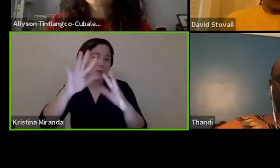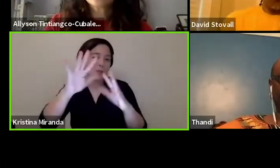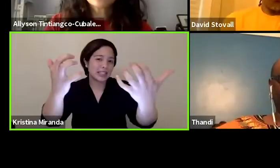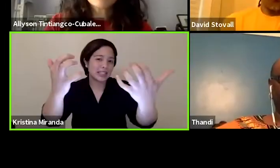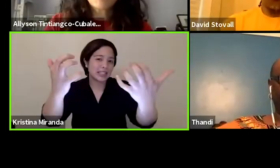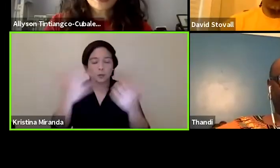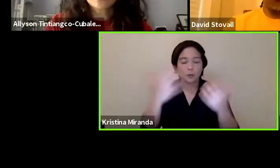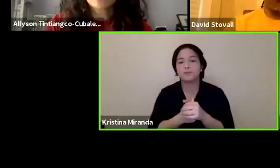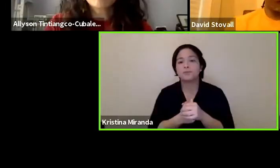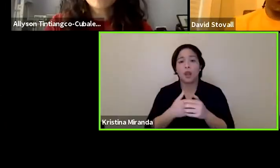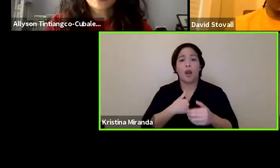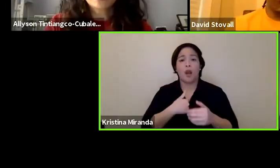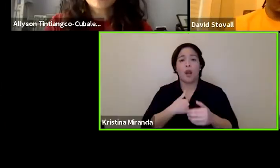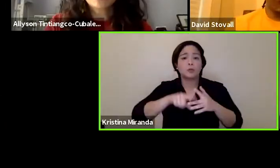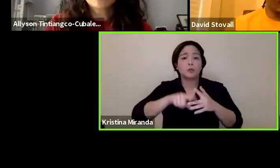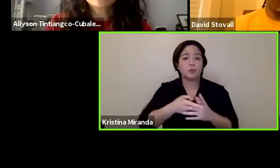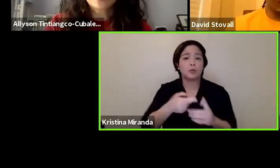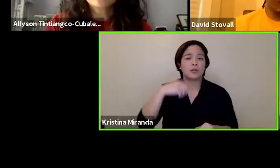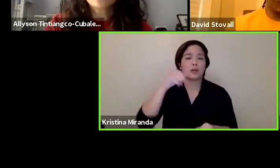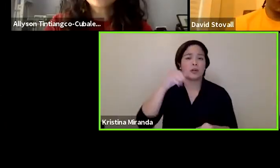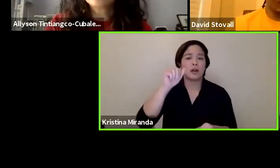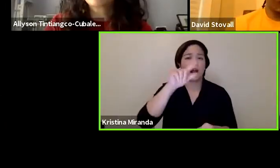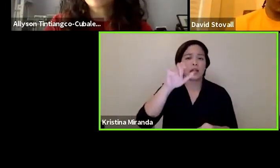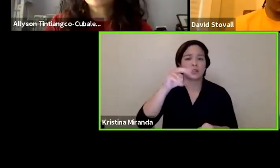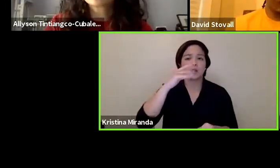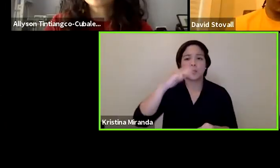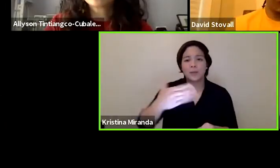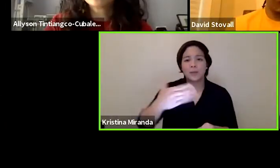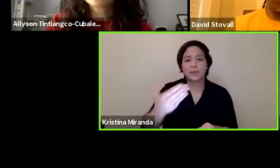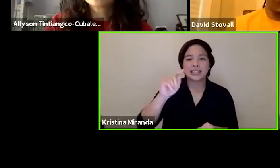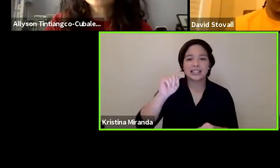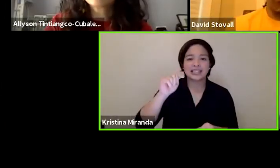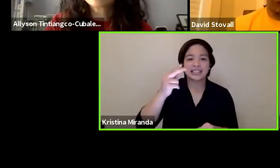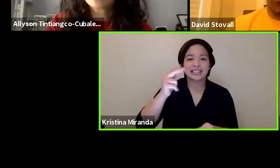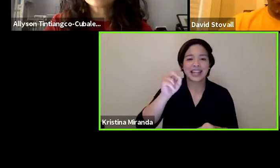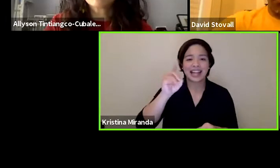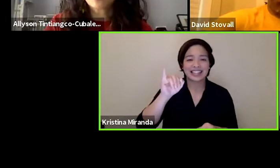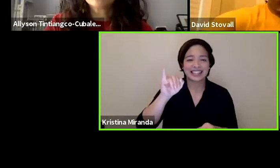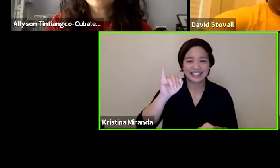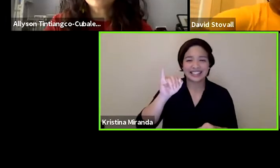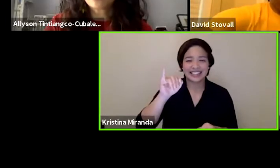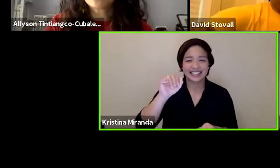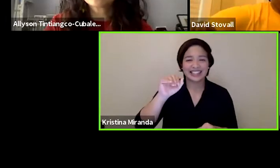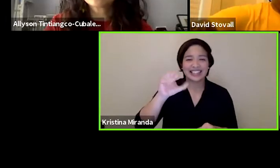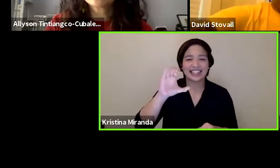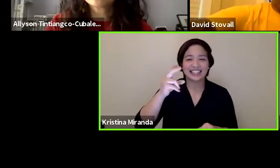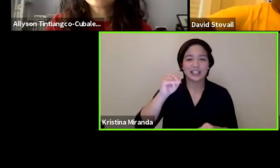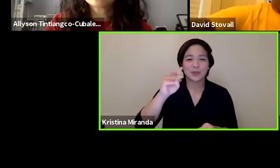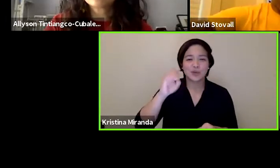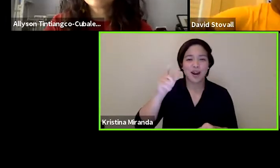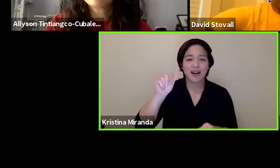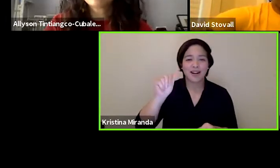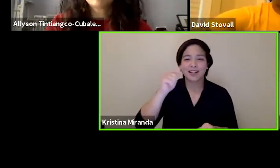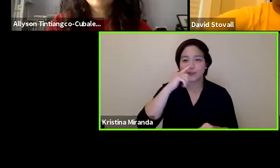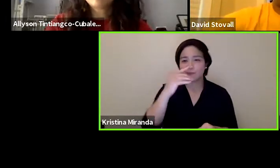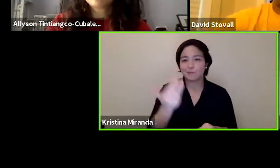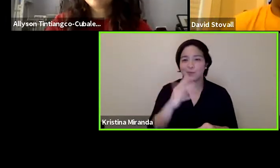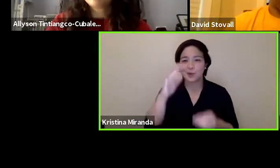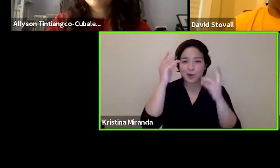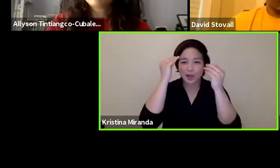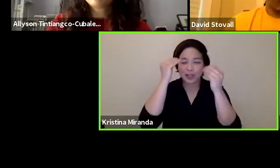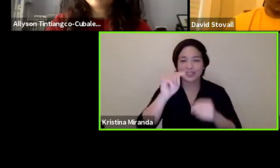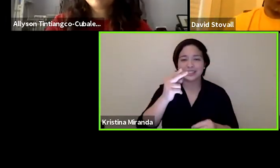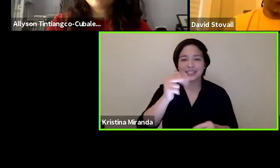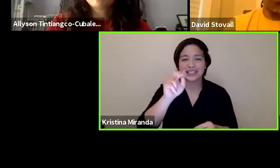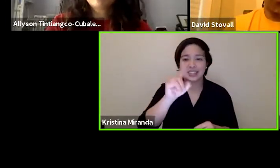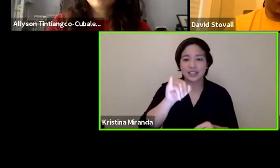And so I'll start off by inviting Thandisizwe Chimurenga to share some thoughts about her answers.